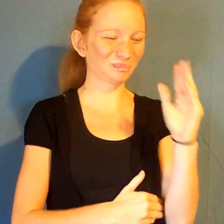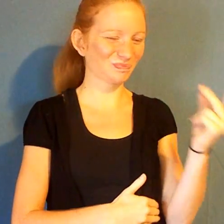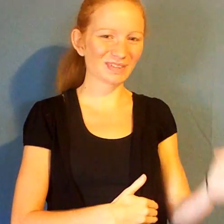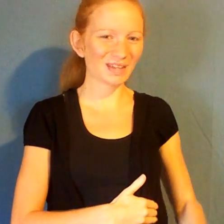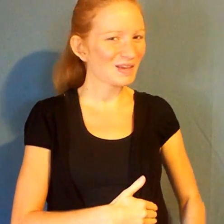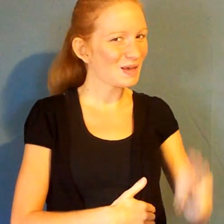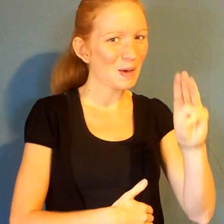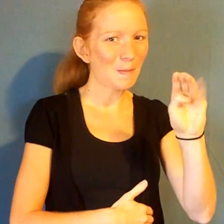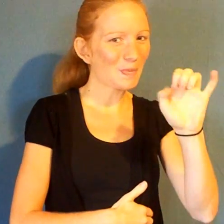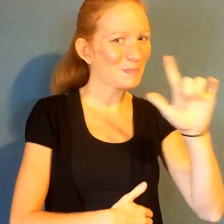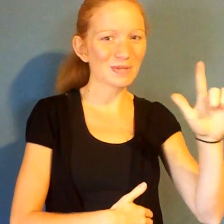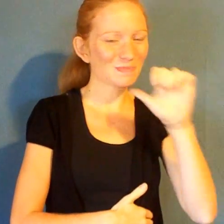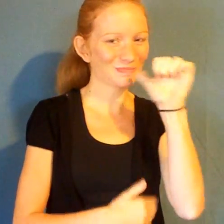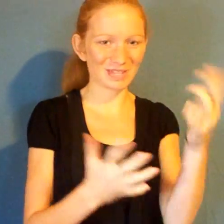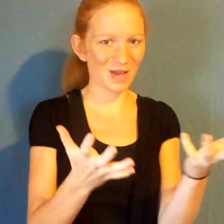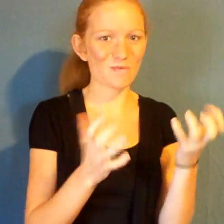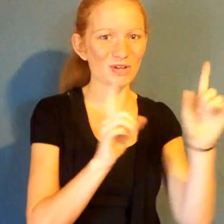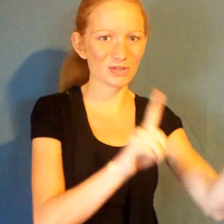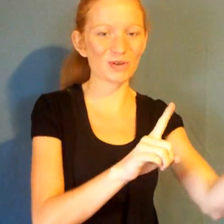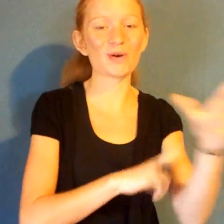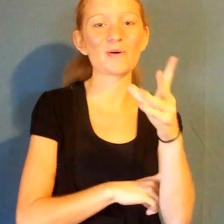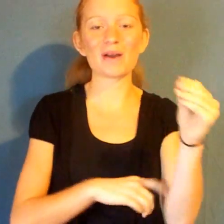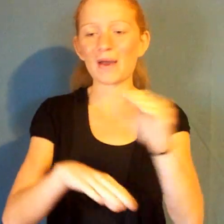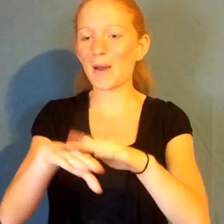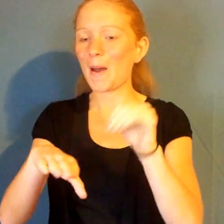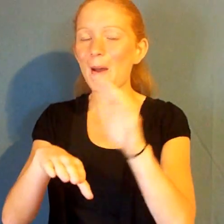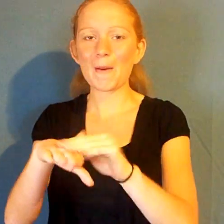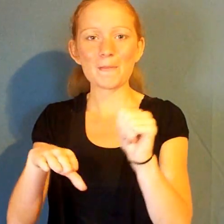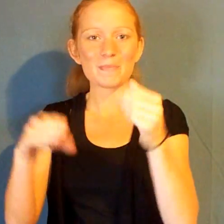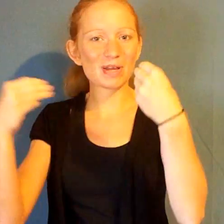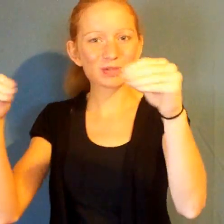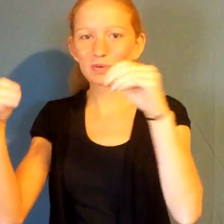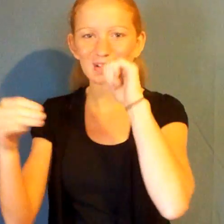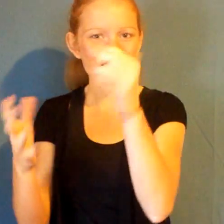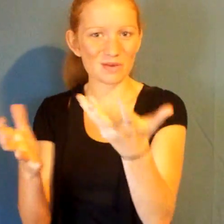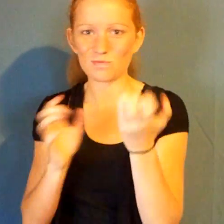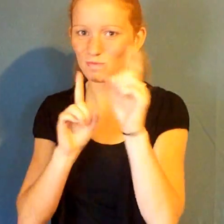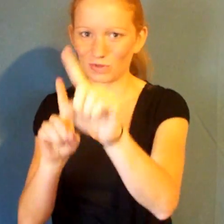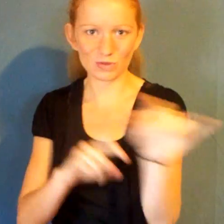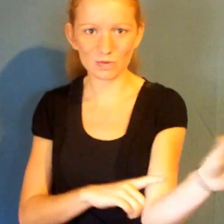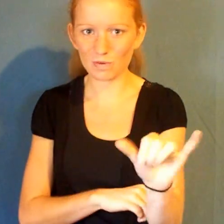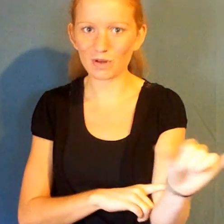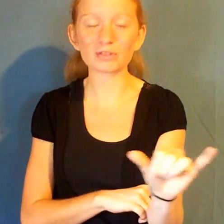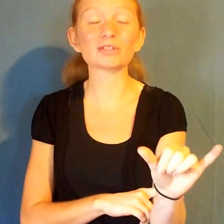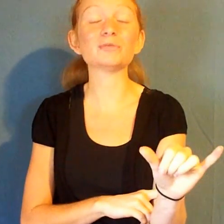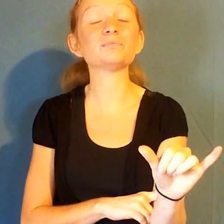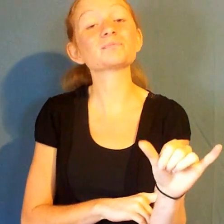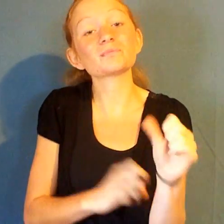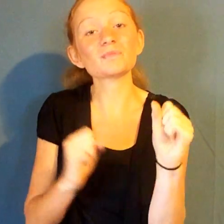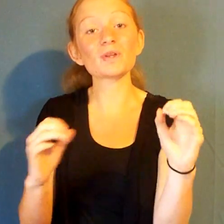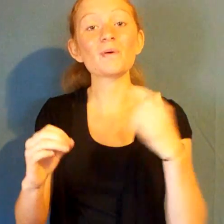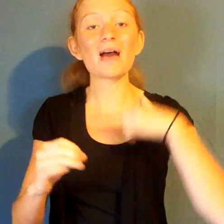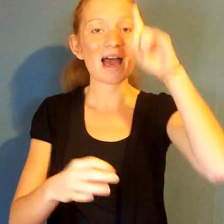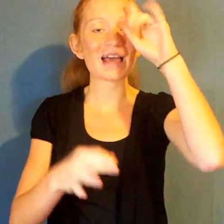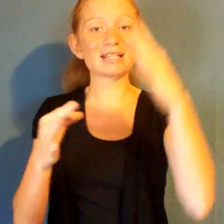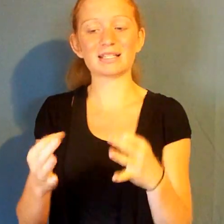mill. And I thought, well, the newspaper ads might be a good place to start. So I looked, I had all the right questions to ask the